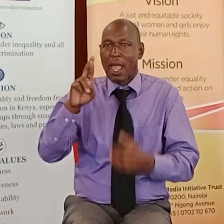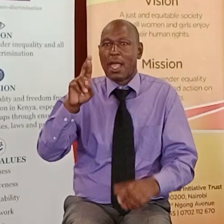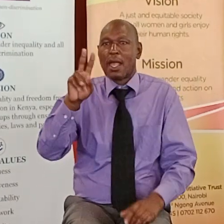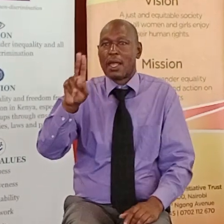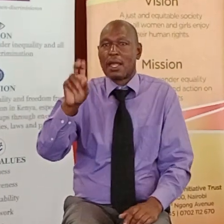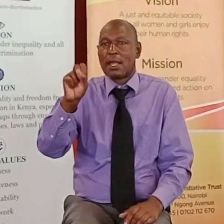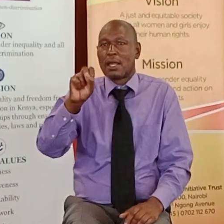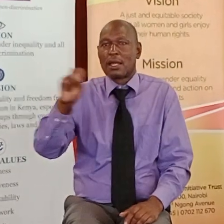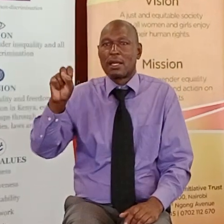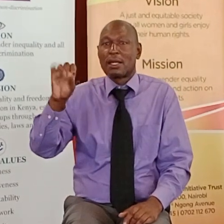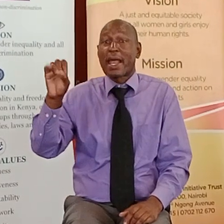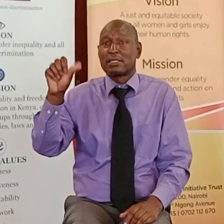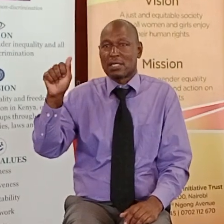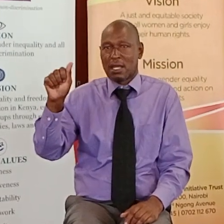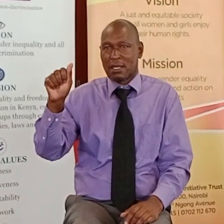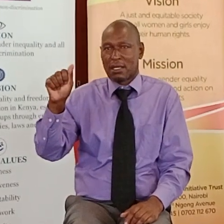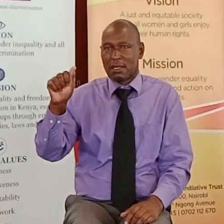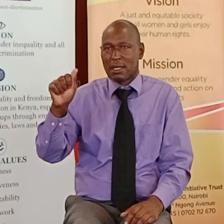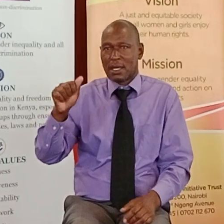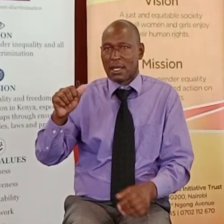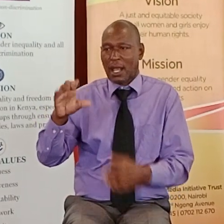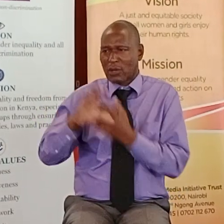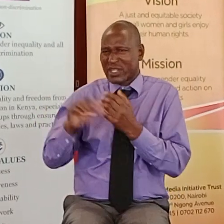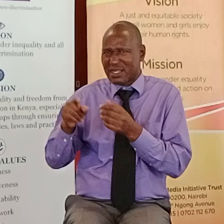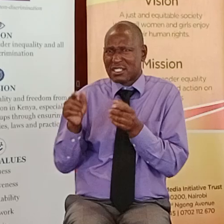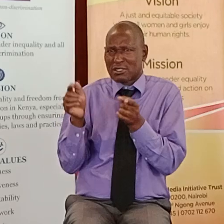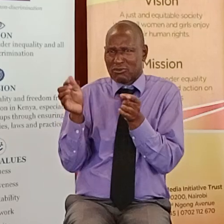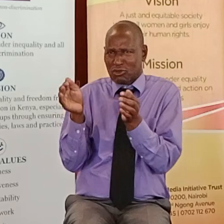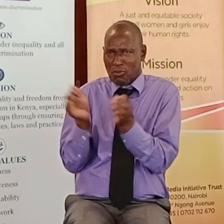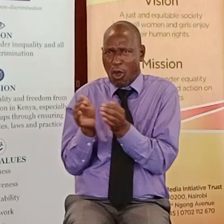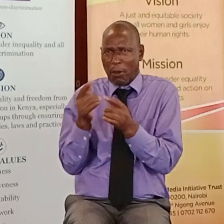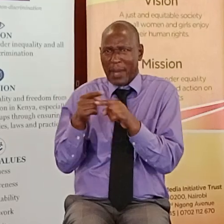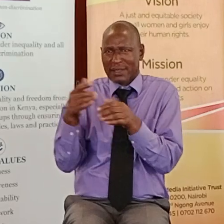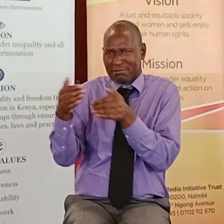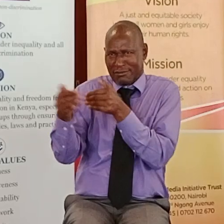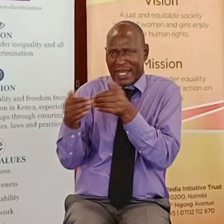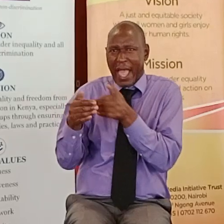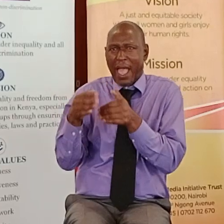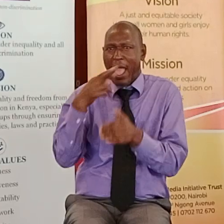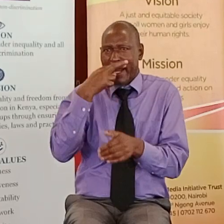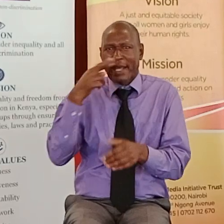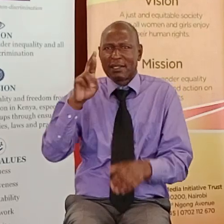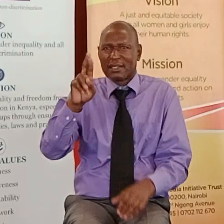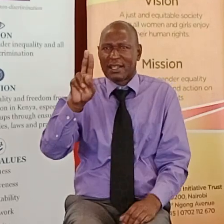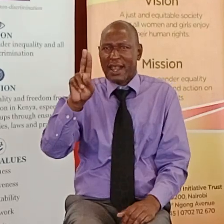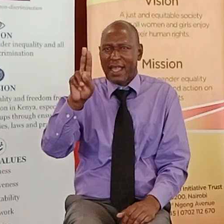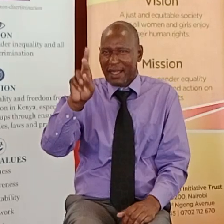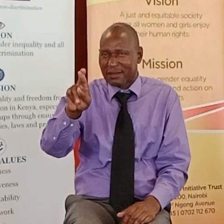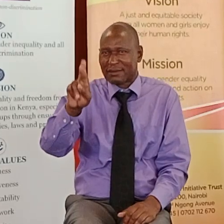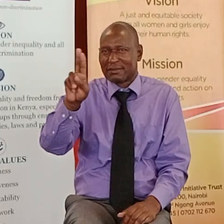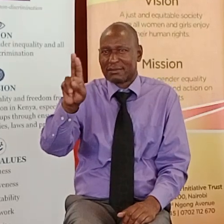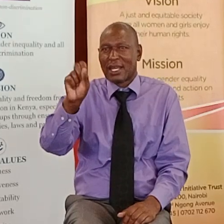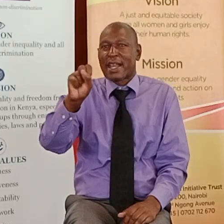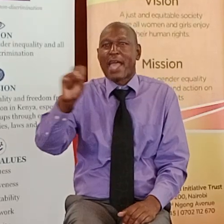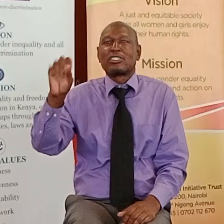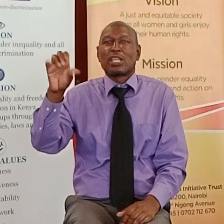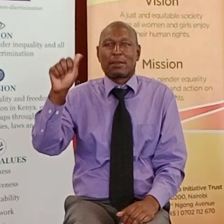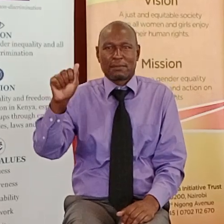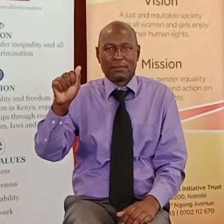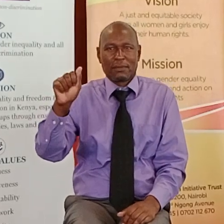quite a number of preparatory meetings going on. Just last week, there was an African strategy